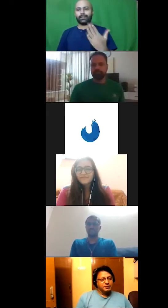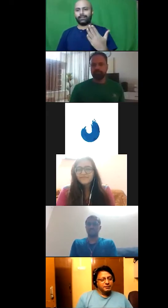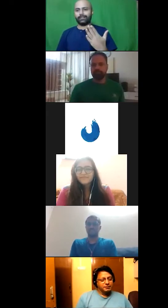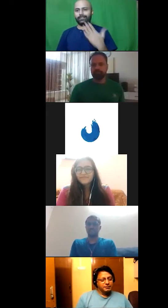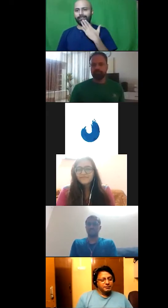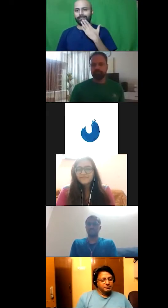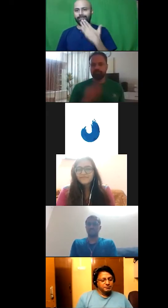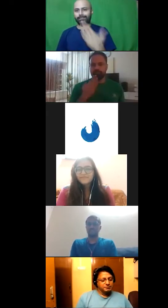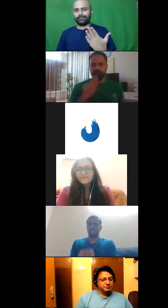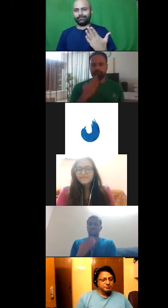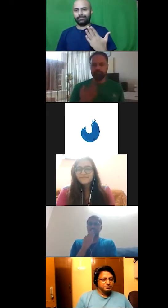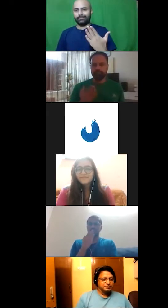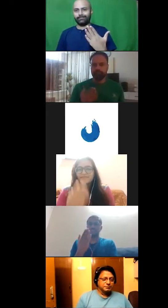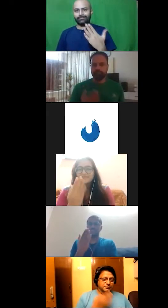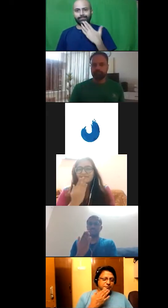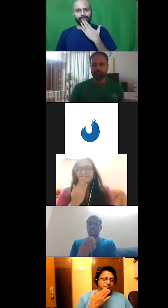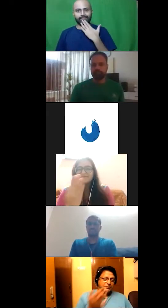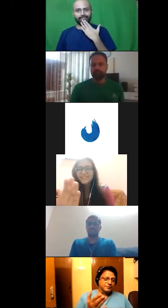Thank you.